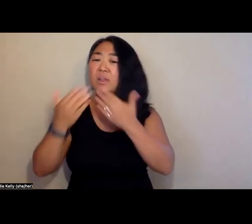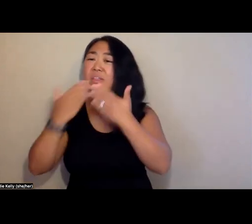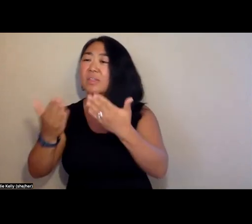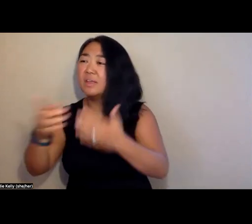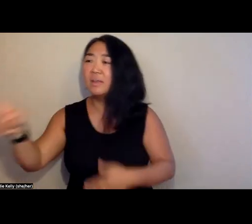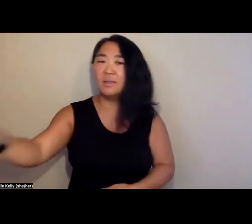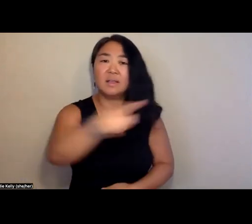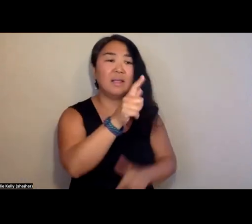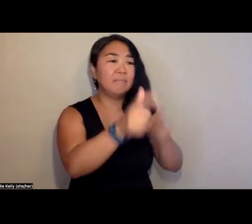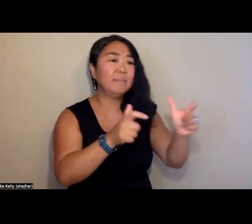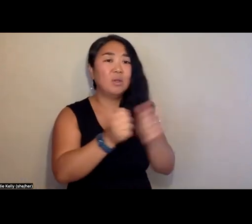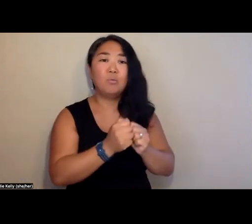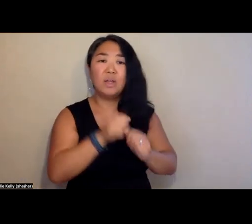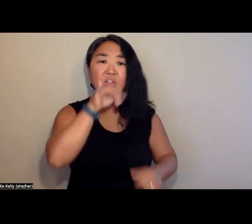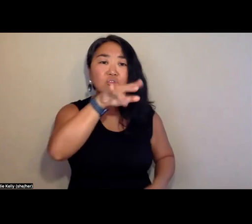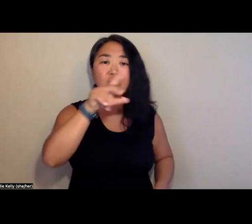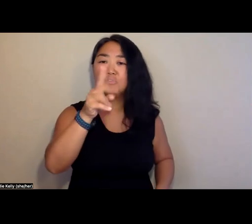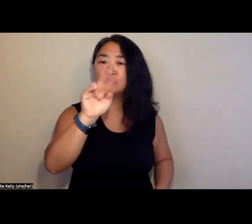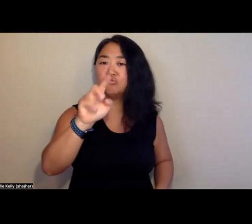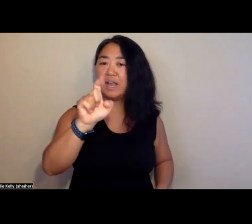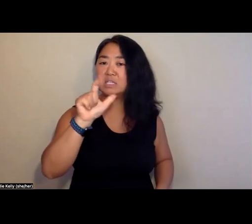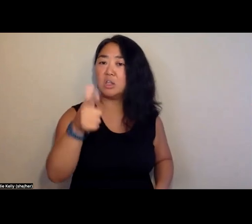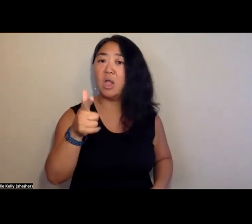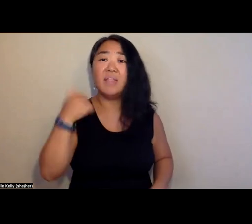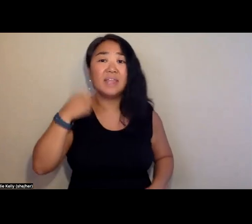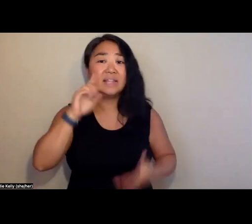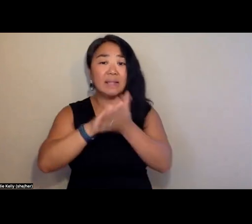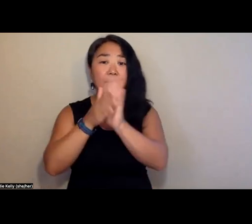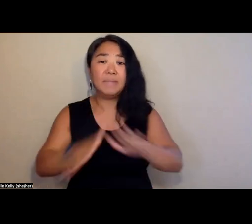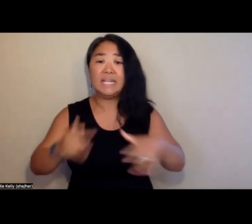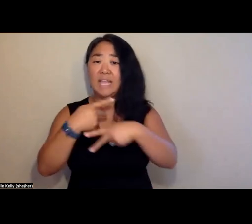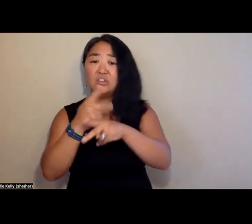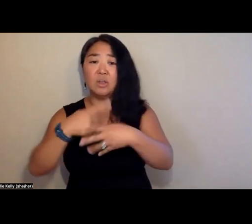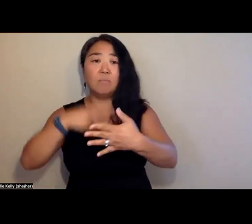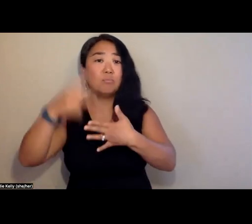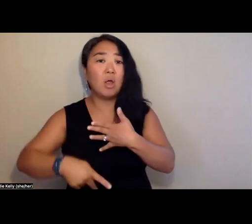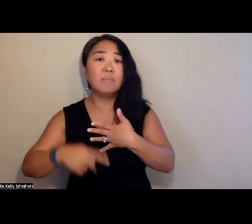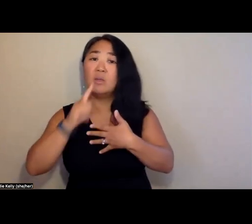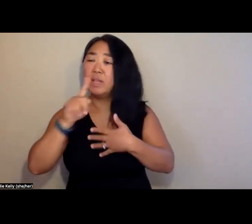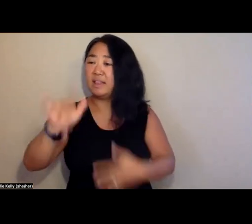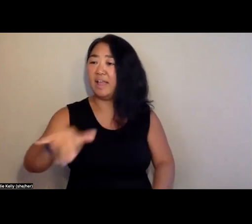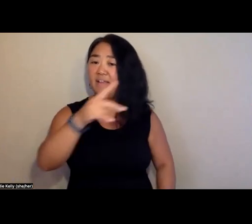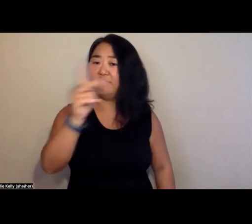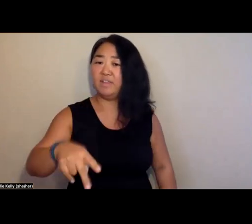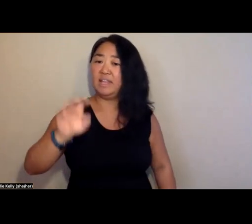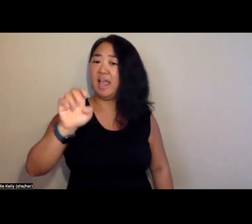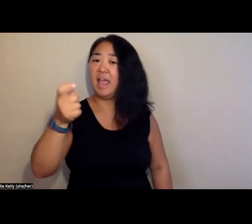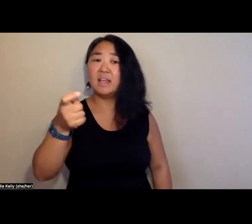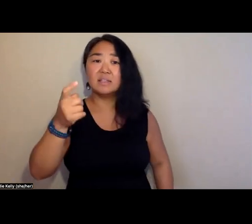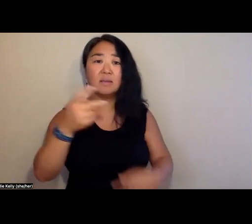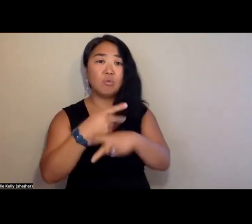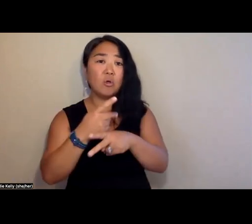folks at Drexel. The Peace Engineering Program is bringing some of the students on the walk, or Sinus, their Philly X program, and Kate Davis's class are